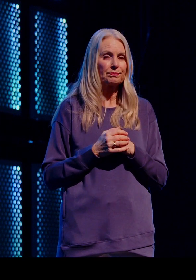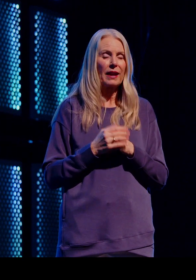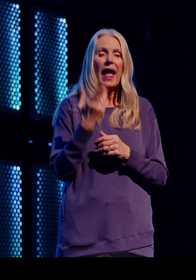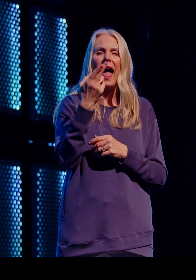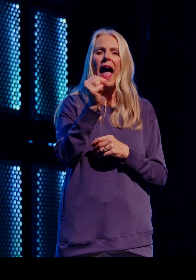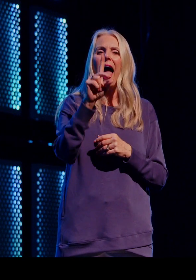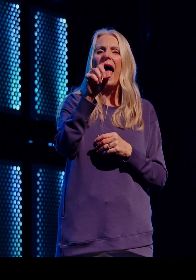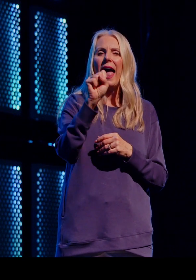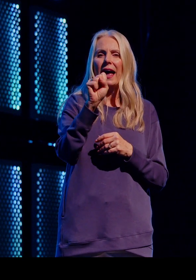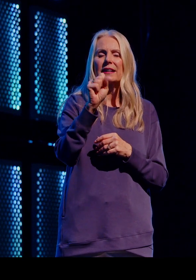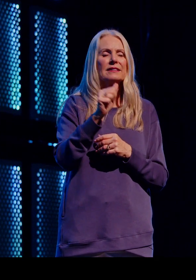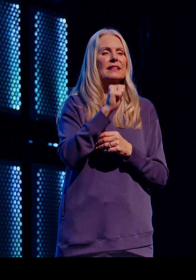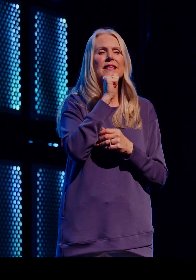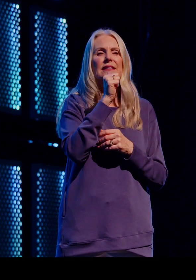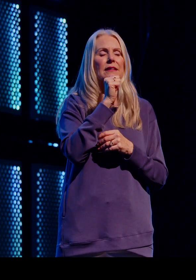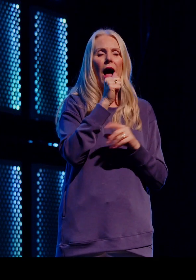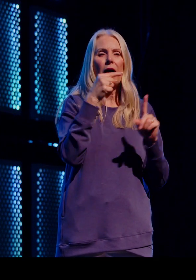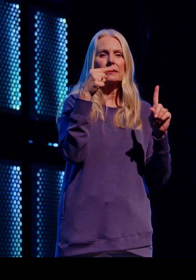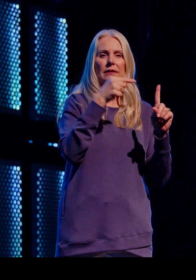Hands isn't about Belize.